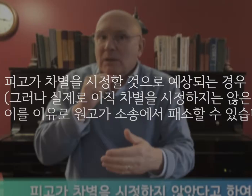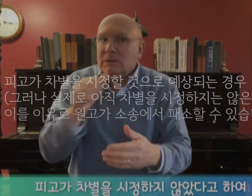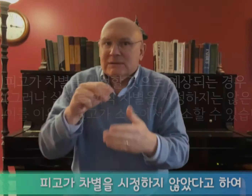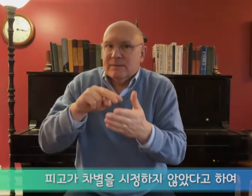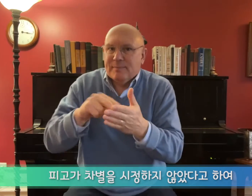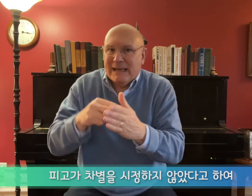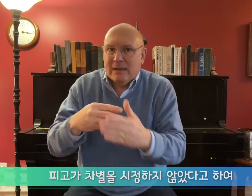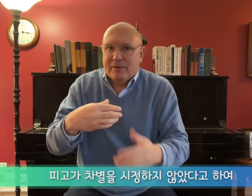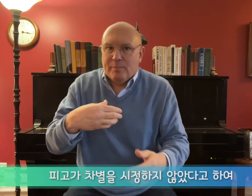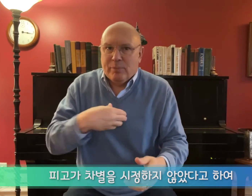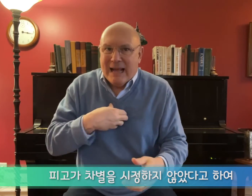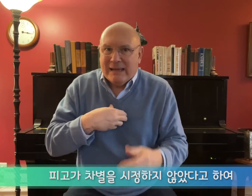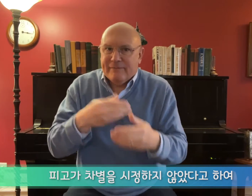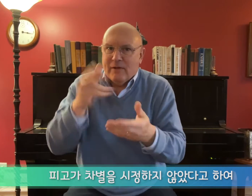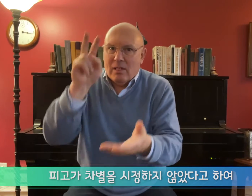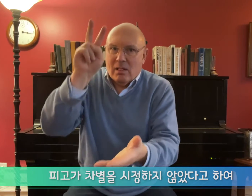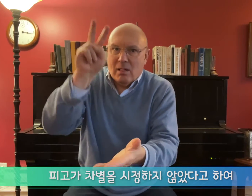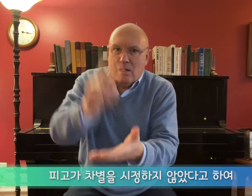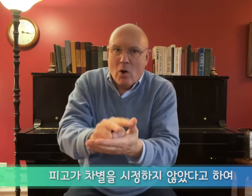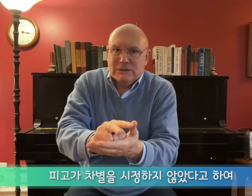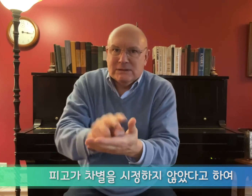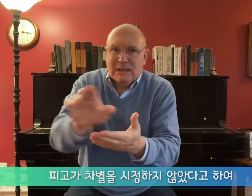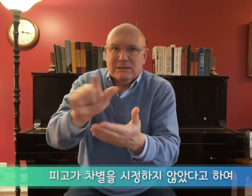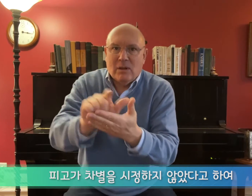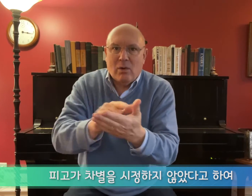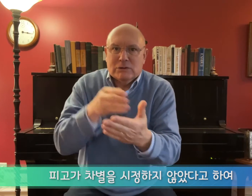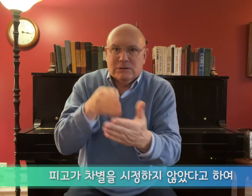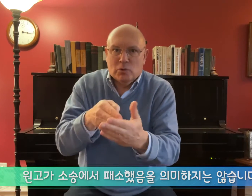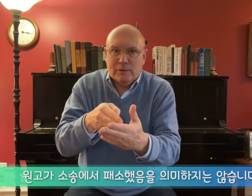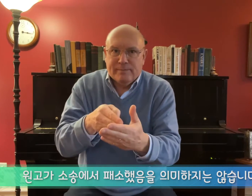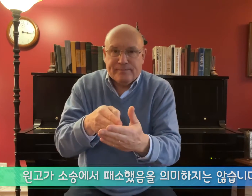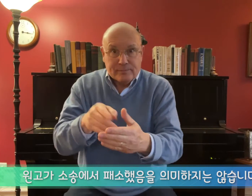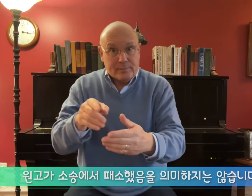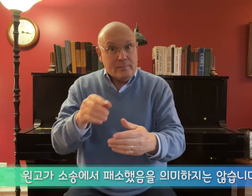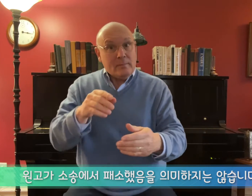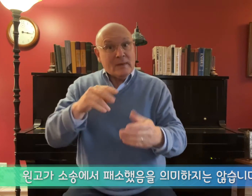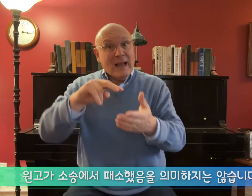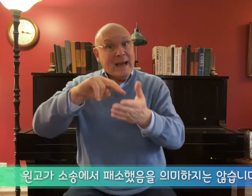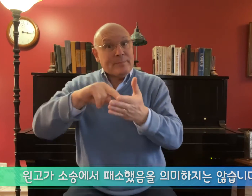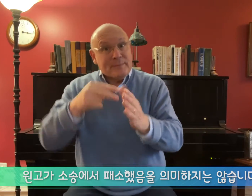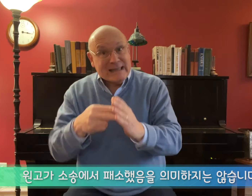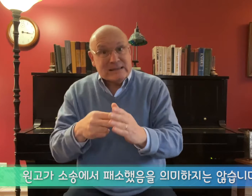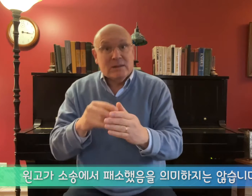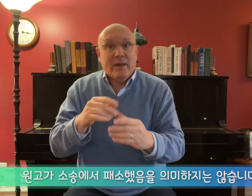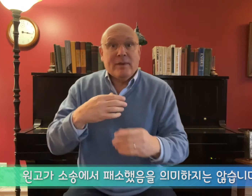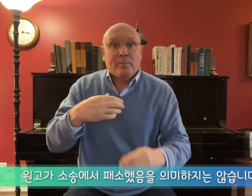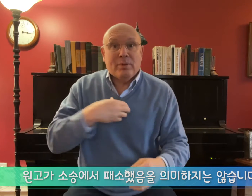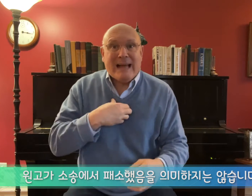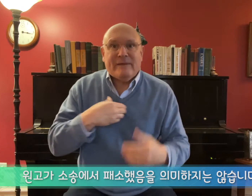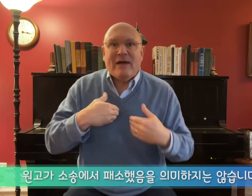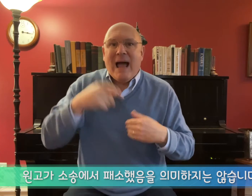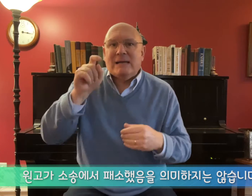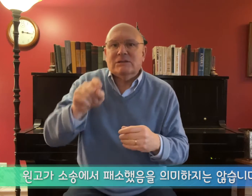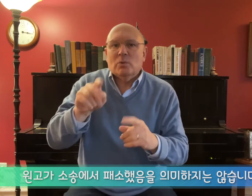Failure by the defendant to remedy the discrimination does not mean the plaintiff has lost its lawsuit.